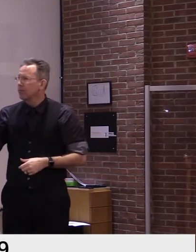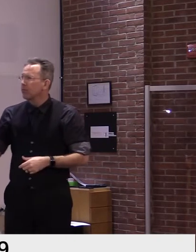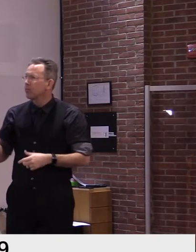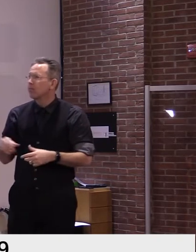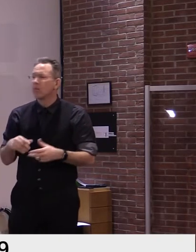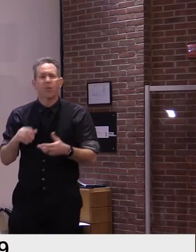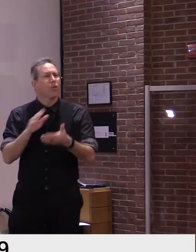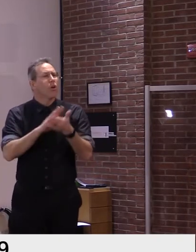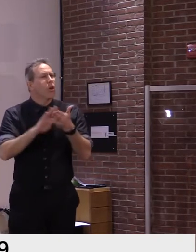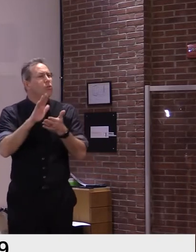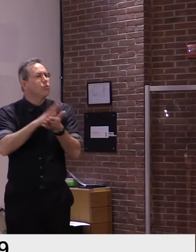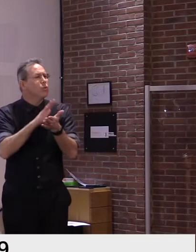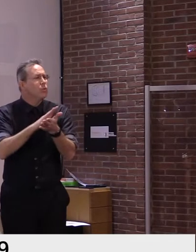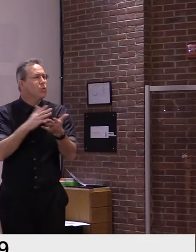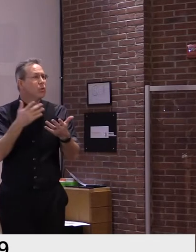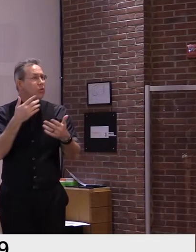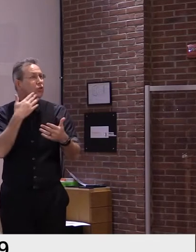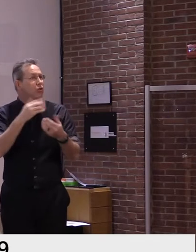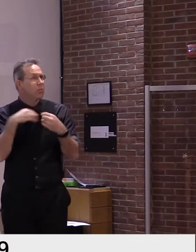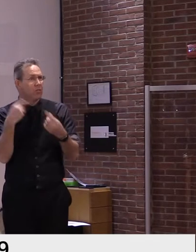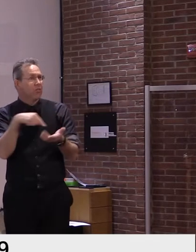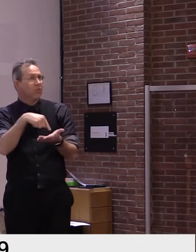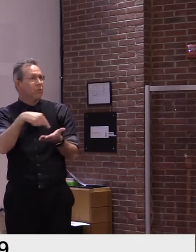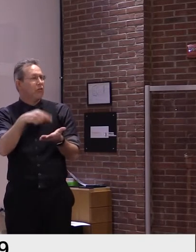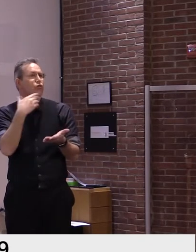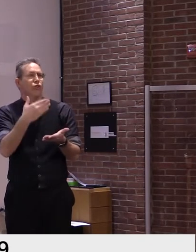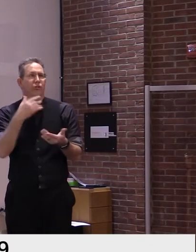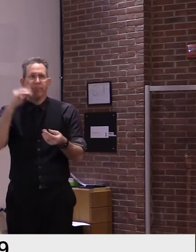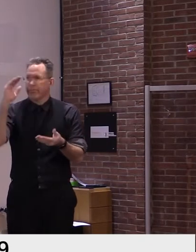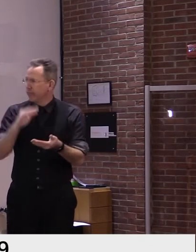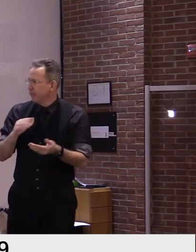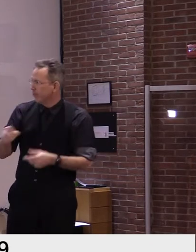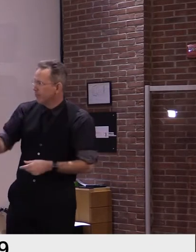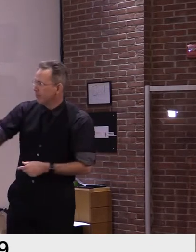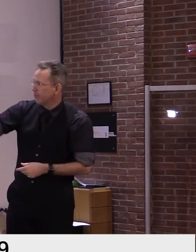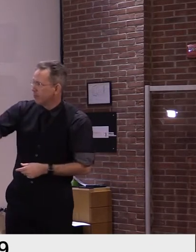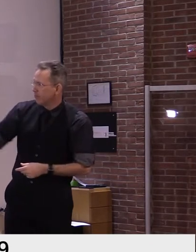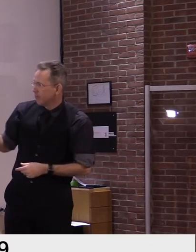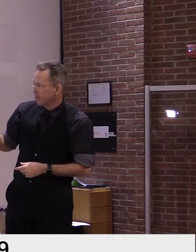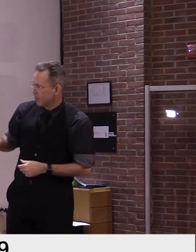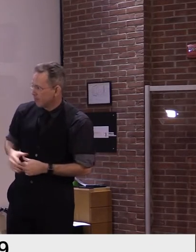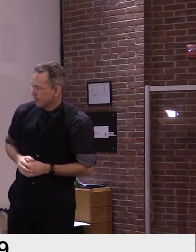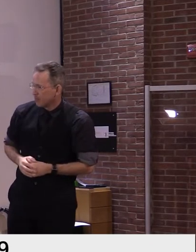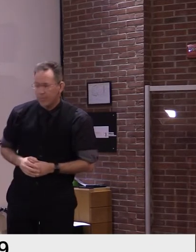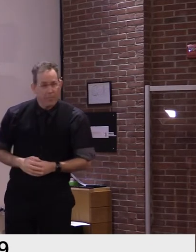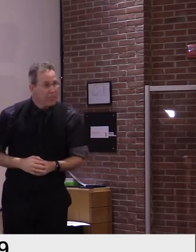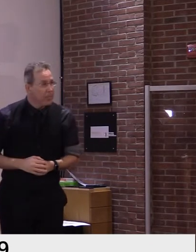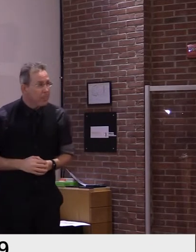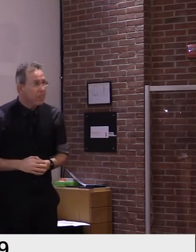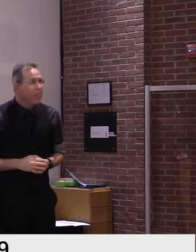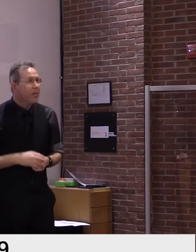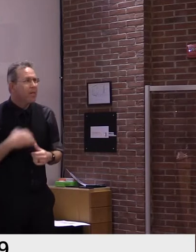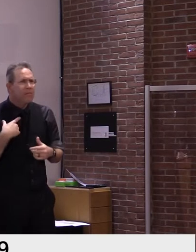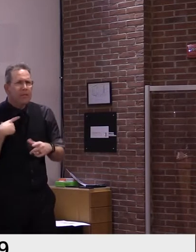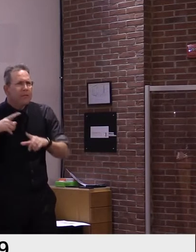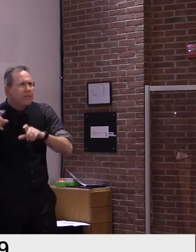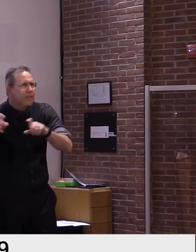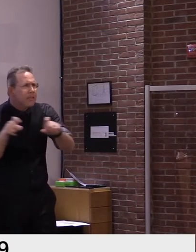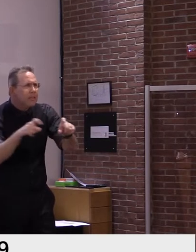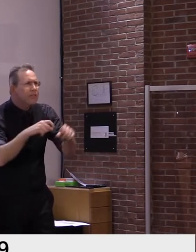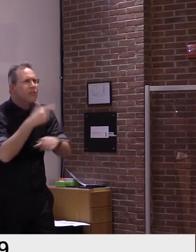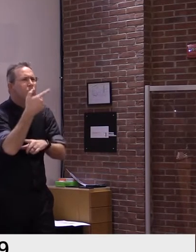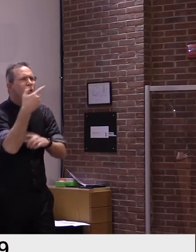only 39 cases being reported. And this is out of nearly 21,000 tests that were conducted this past